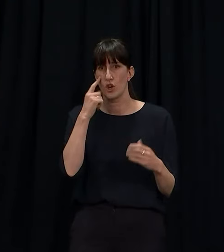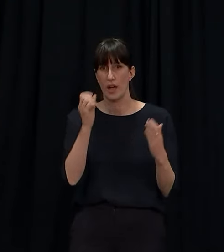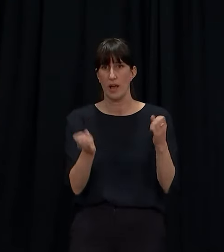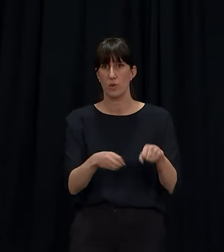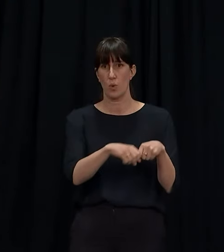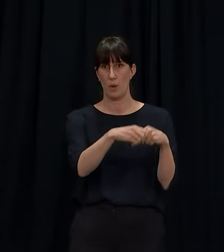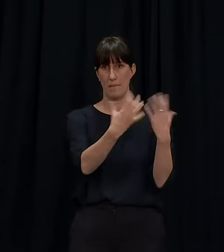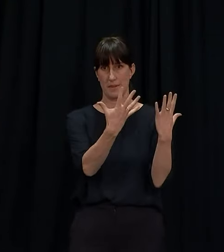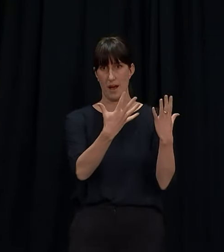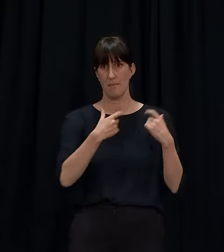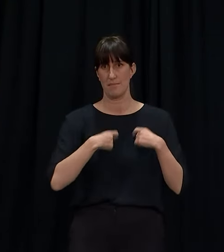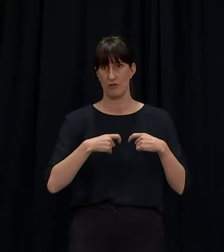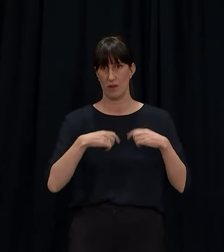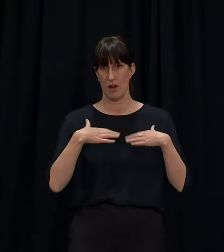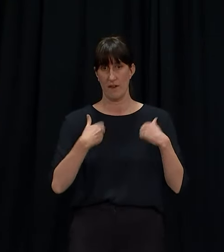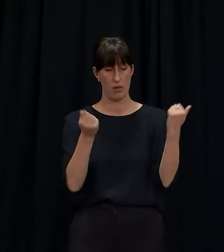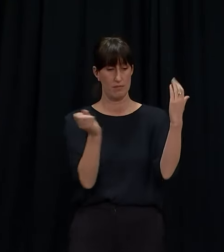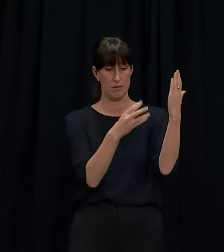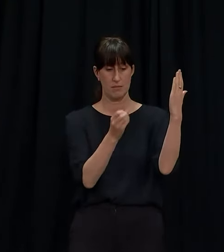on a 2-hourly basis.